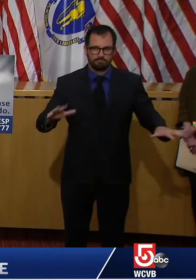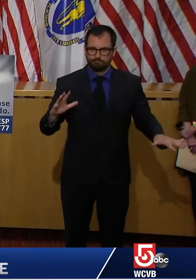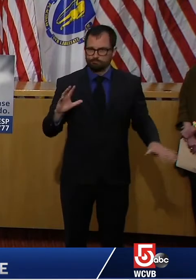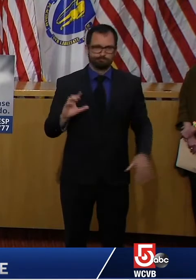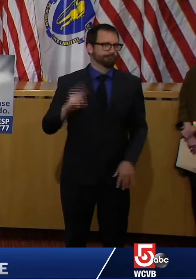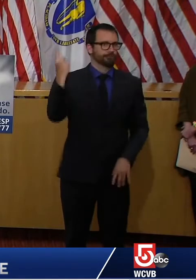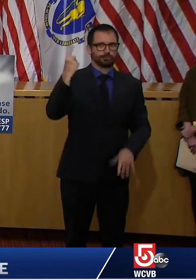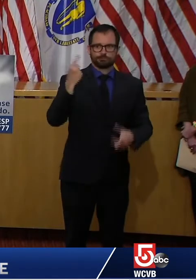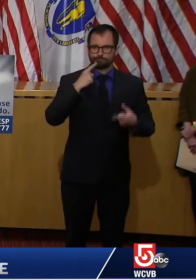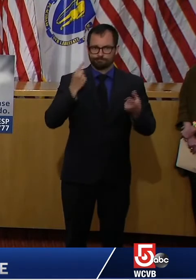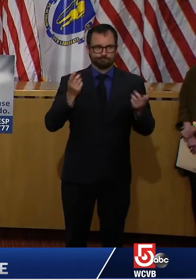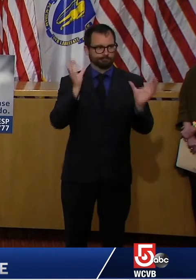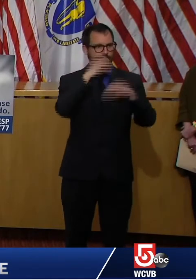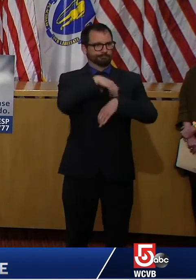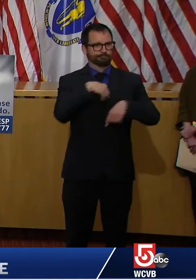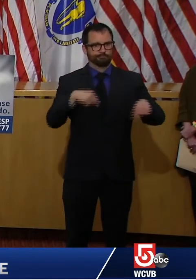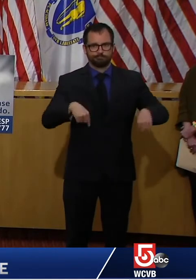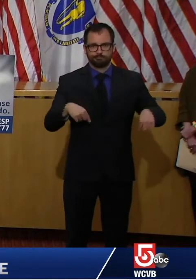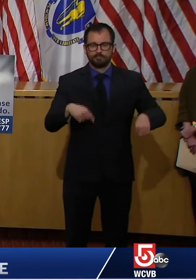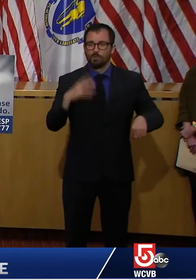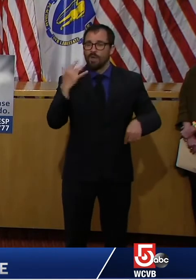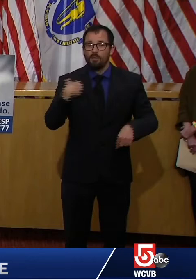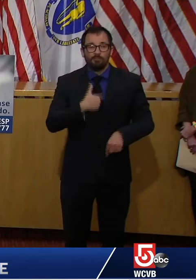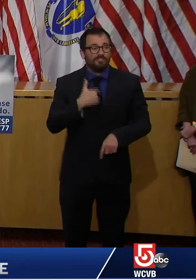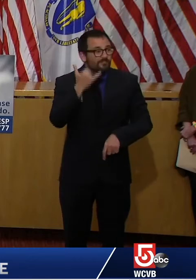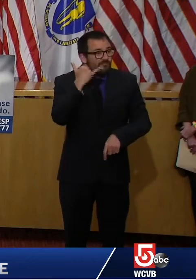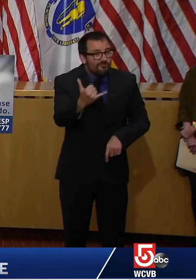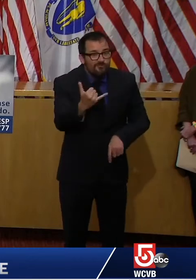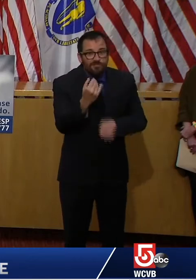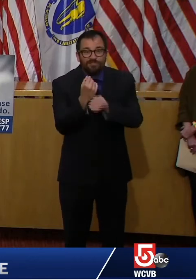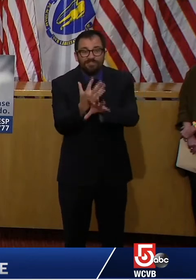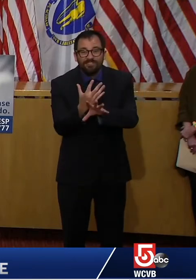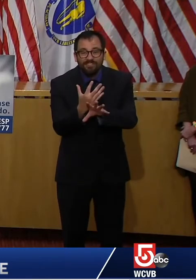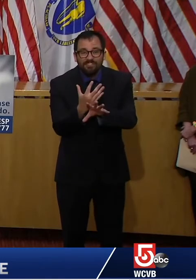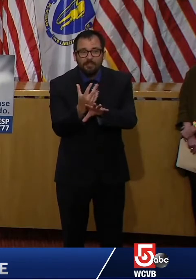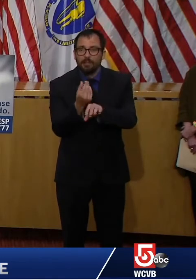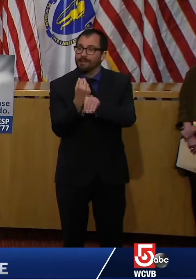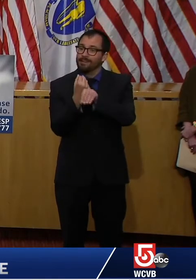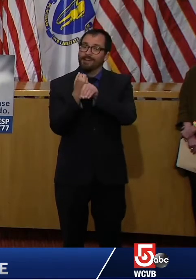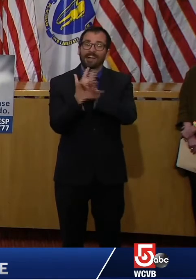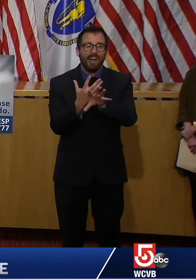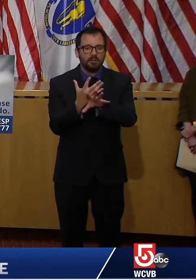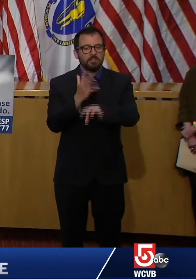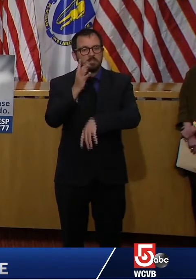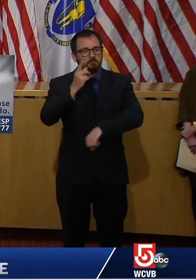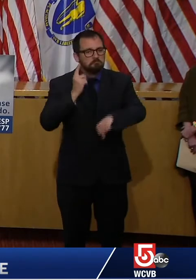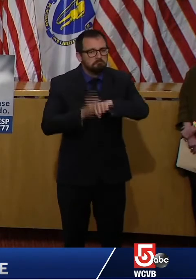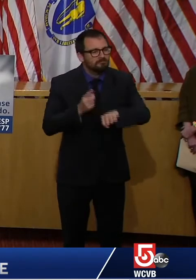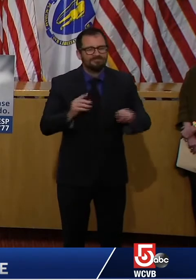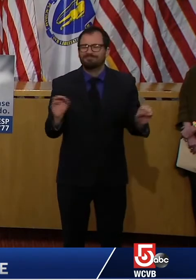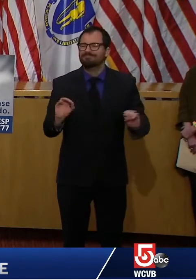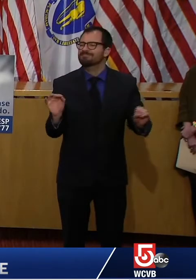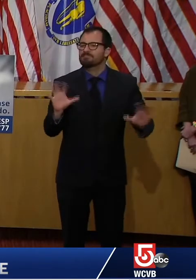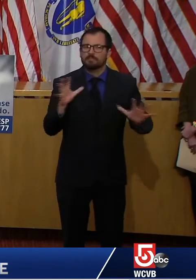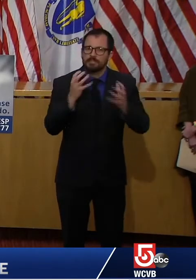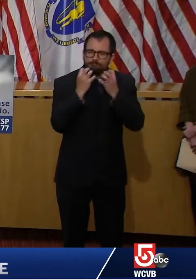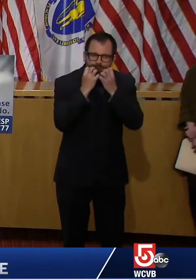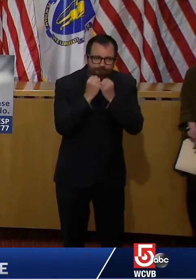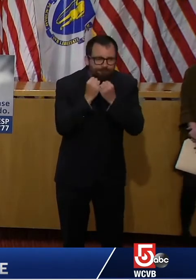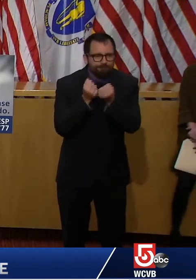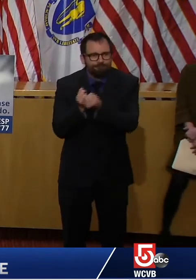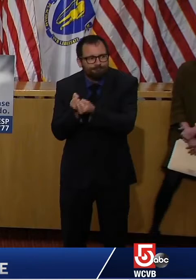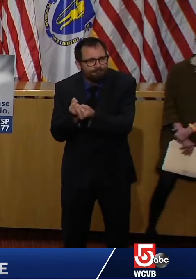caring activity to keep you and your family safe and end transmission. Thanks so much, and I'll hand it over to Commissioner Bharel.